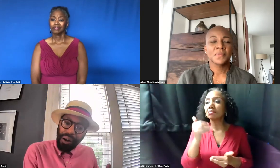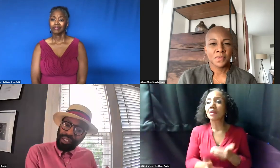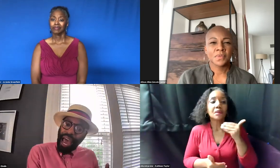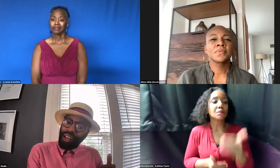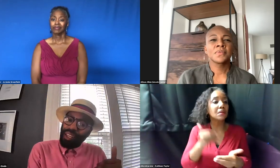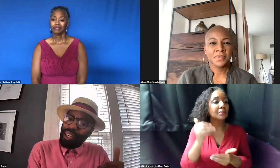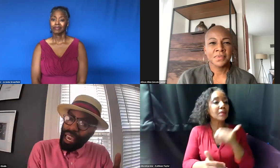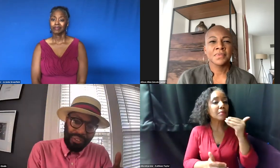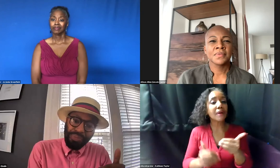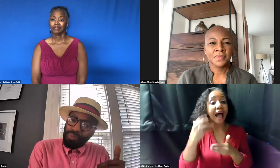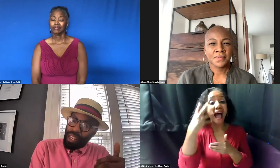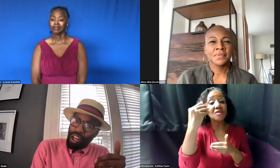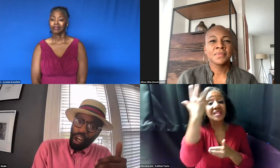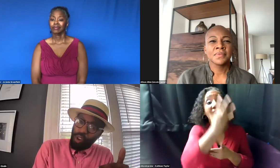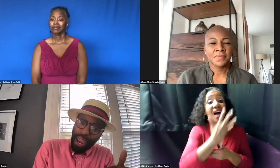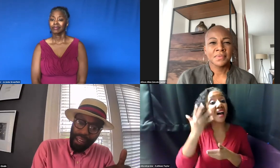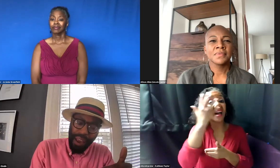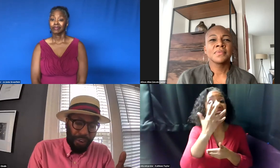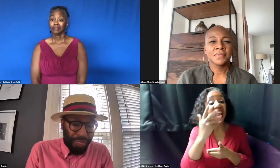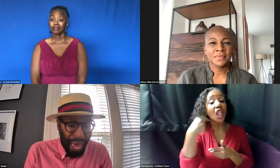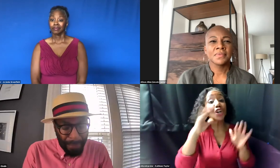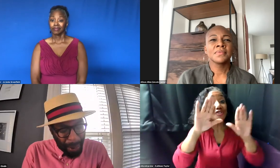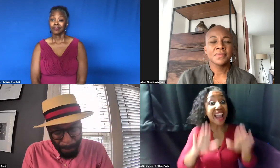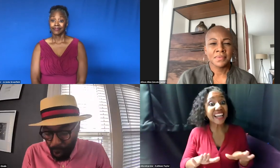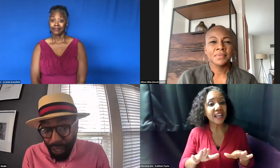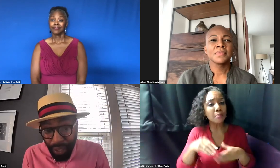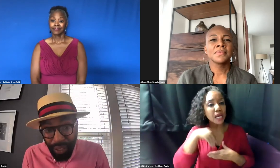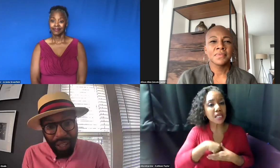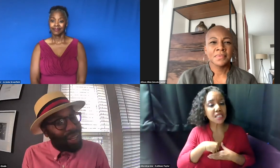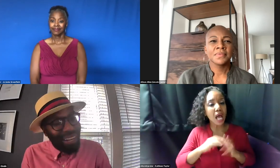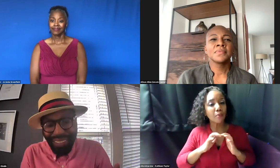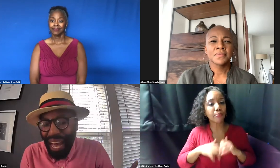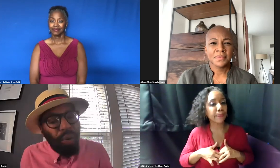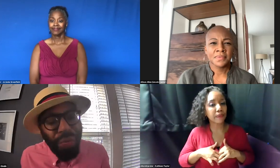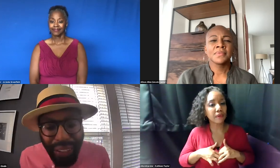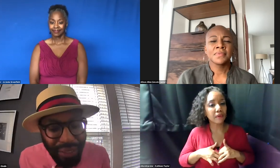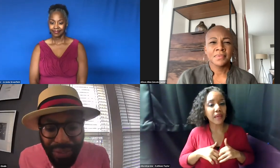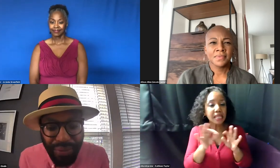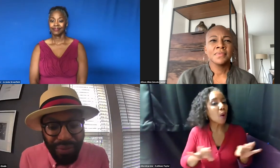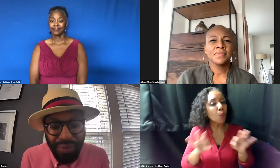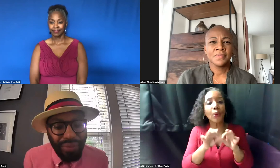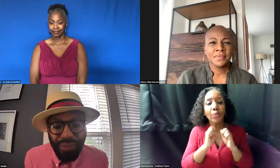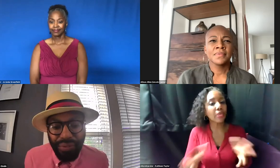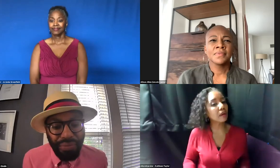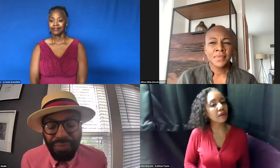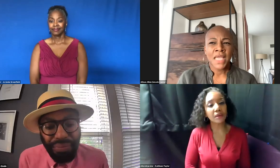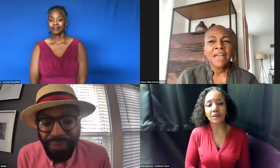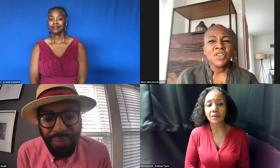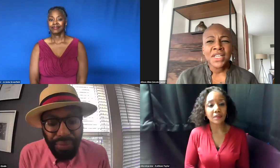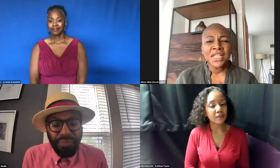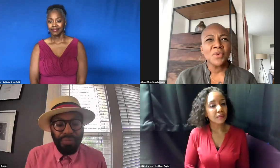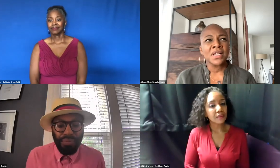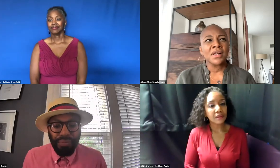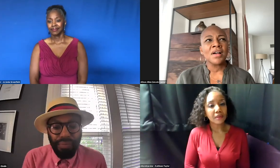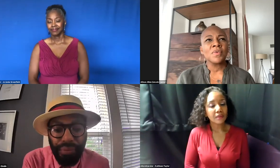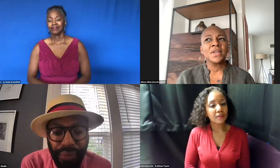on the outside looking in looks great. And for them, they are broken, and it's not worth it. Mm-hmm. Have